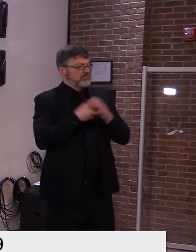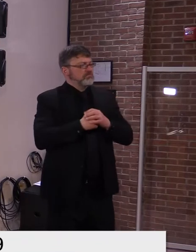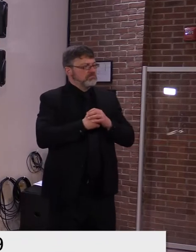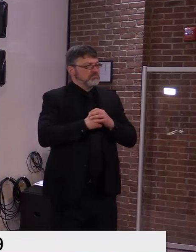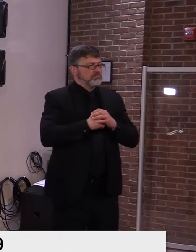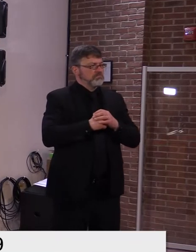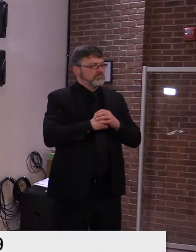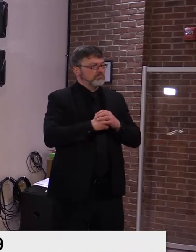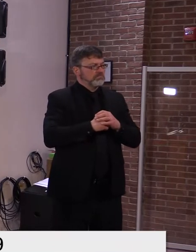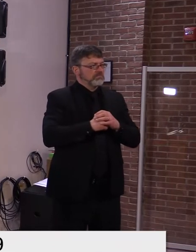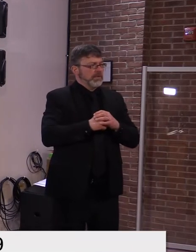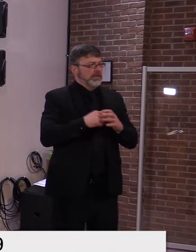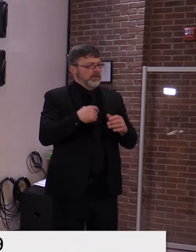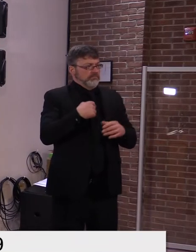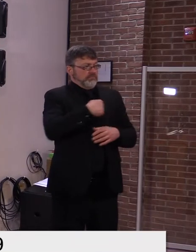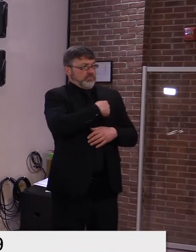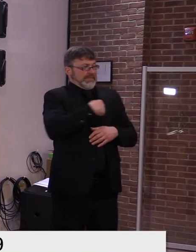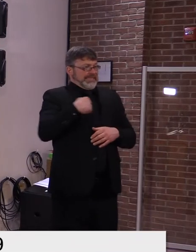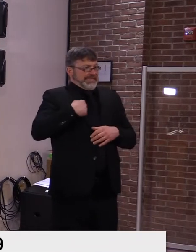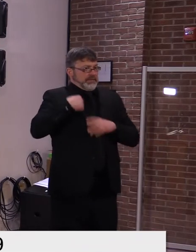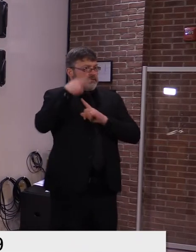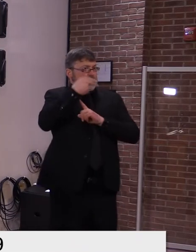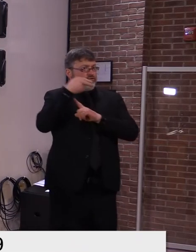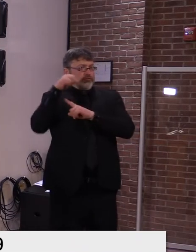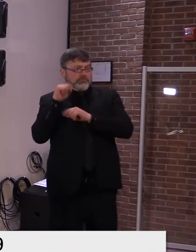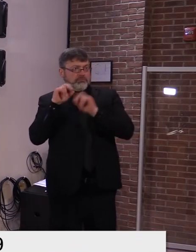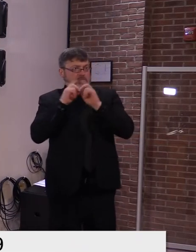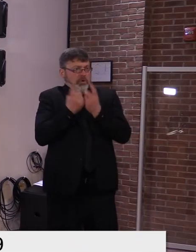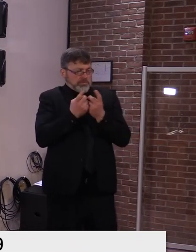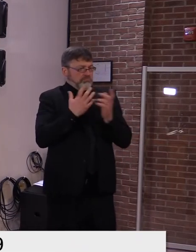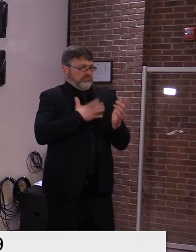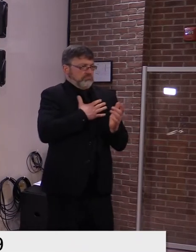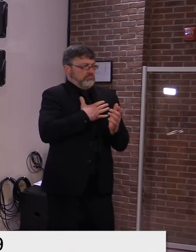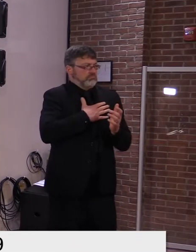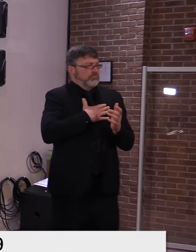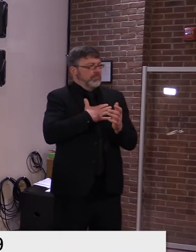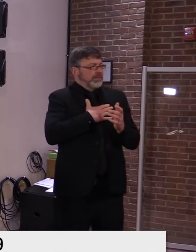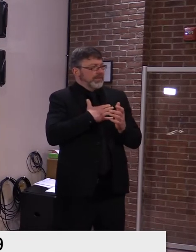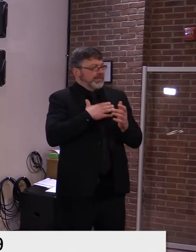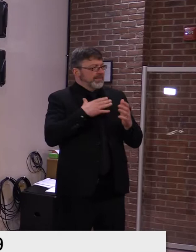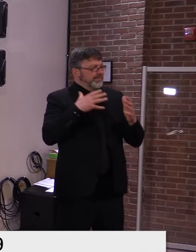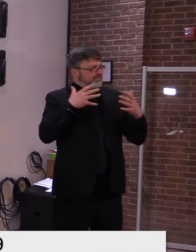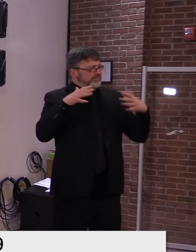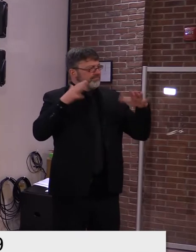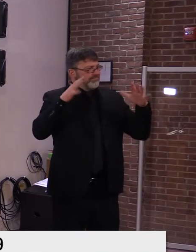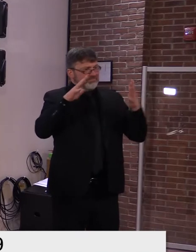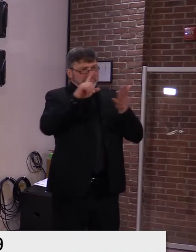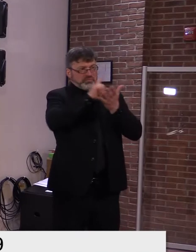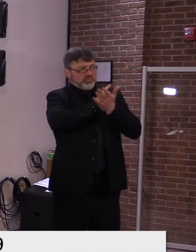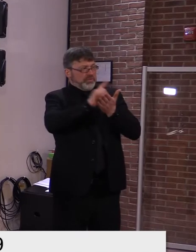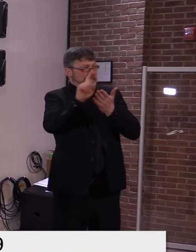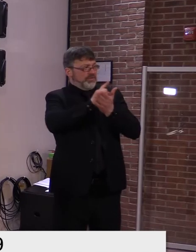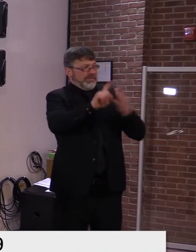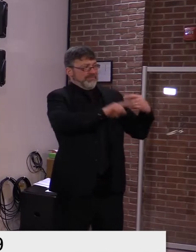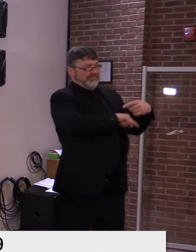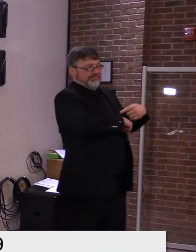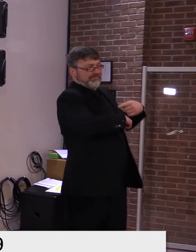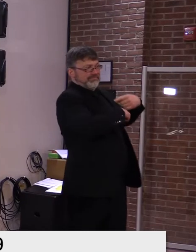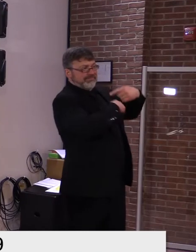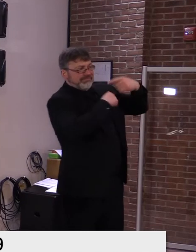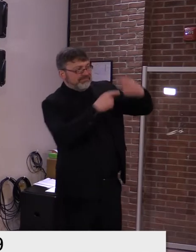the allocation that's necessary each week into EMS and home health. Next week